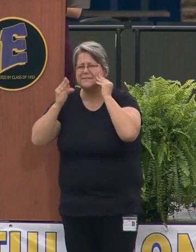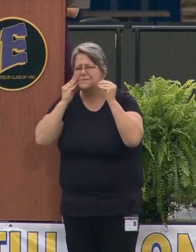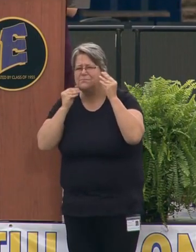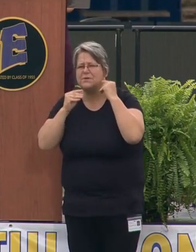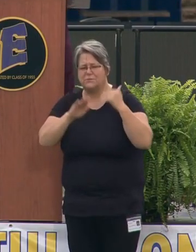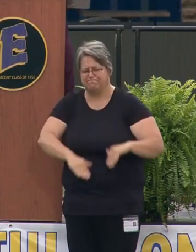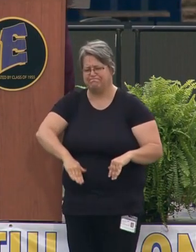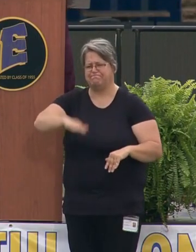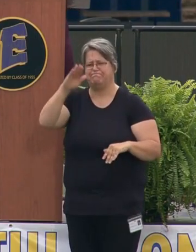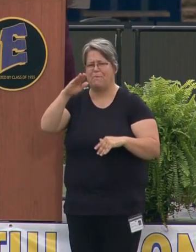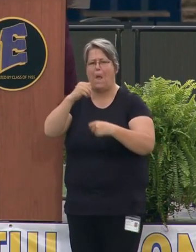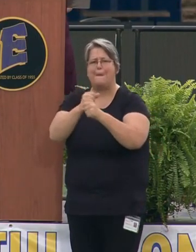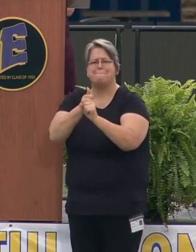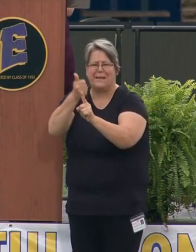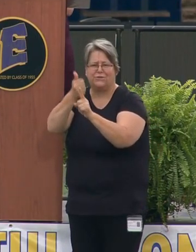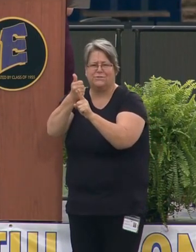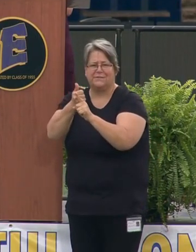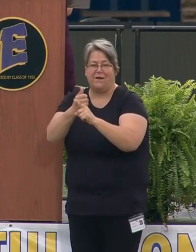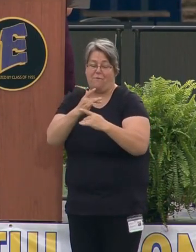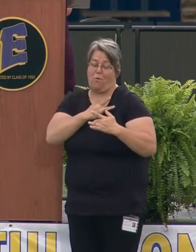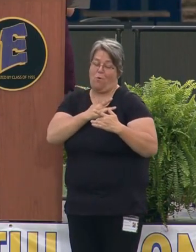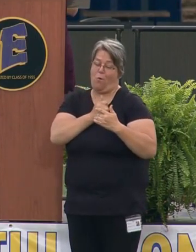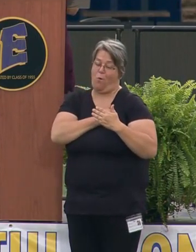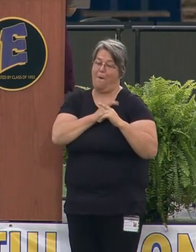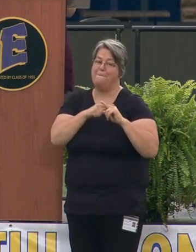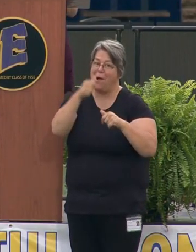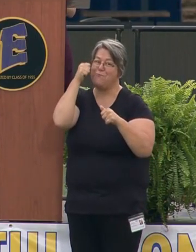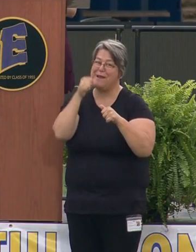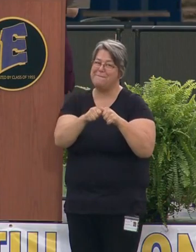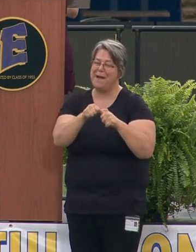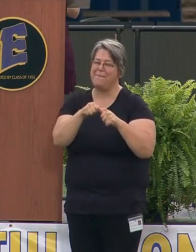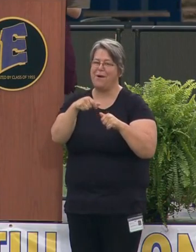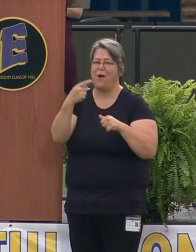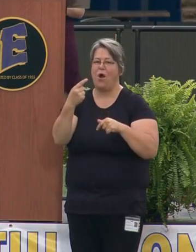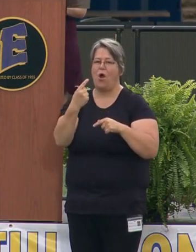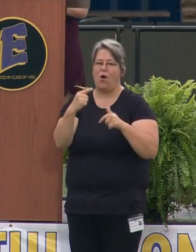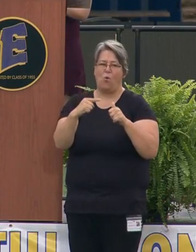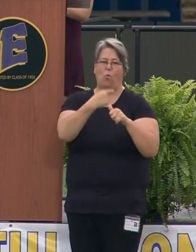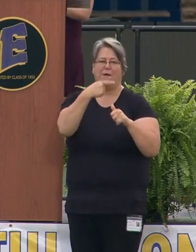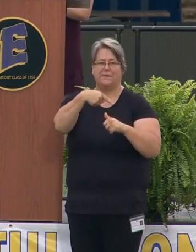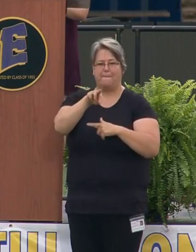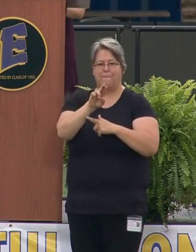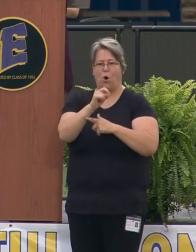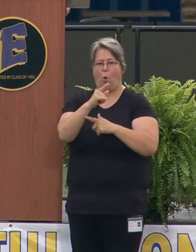close, but remember, once you're a Pergolder, you'll always be a Pergolder.